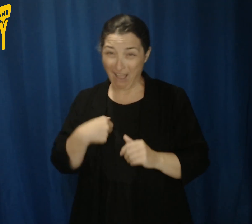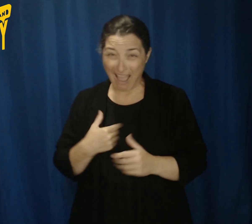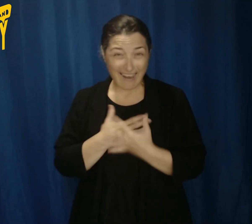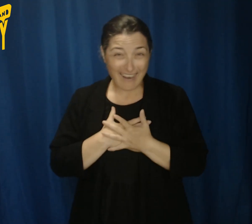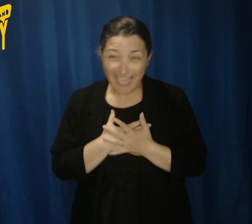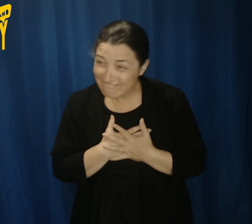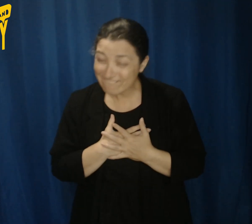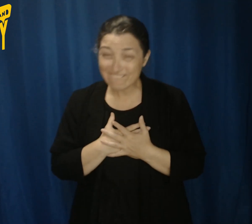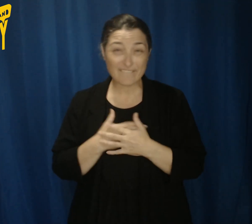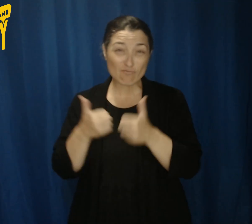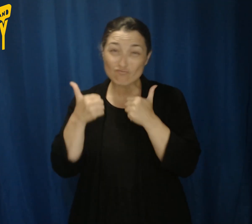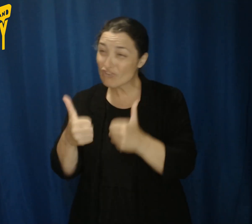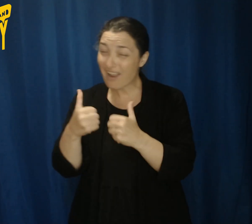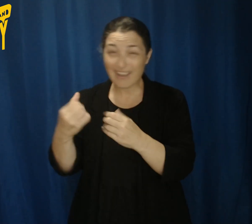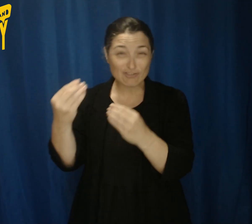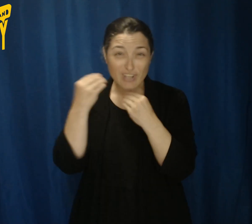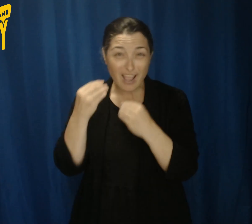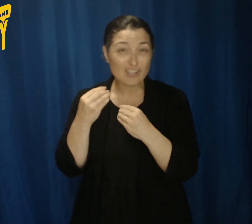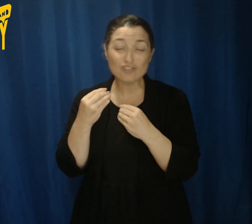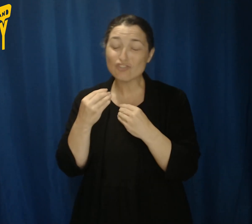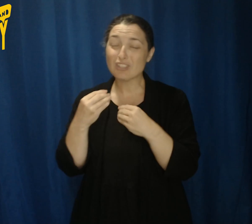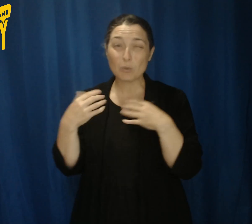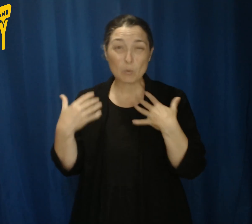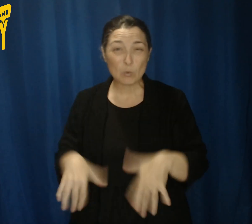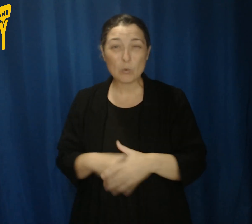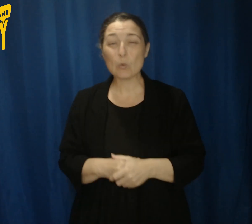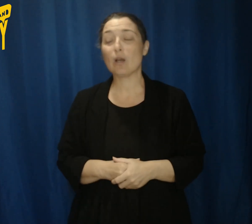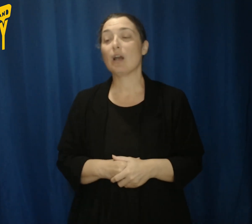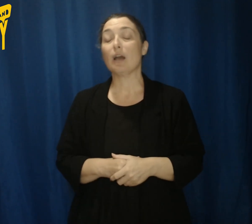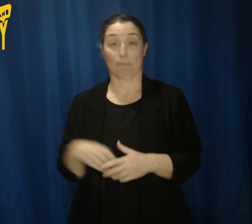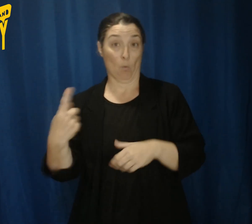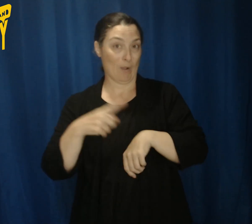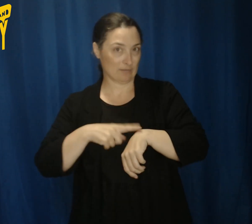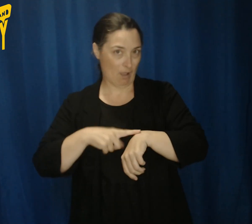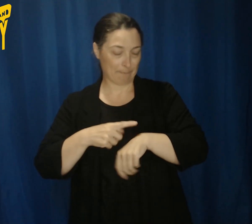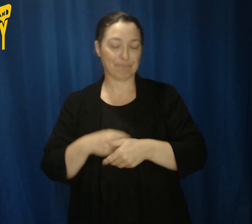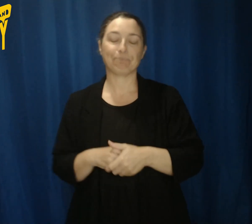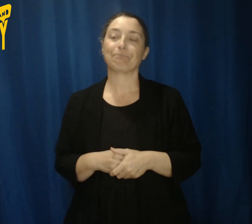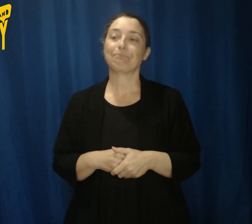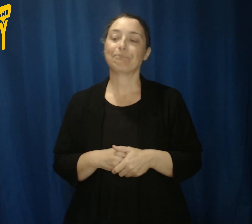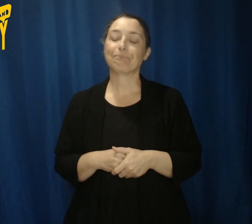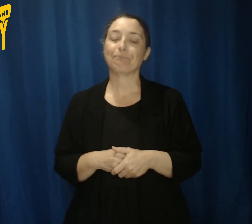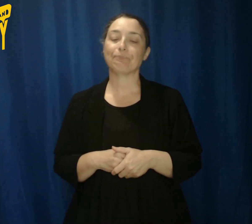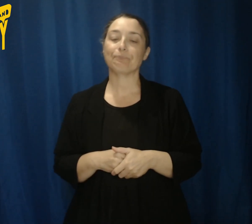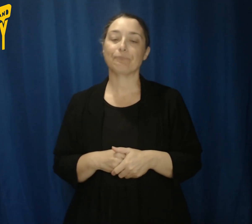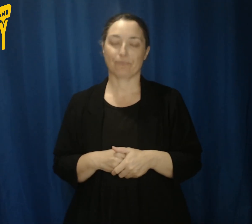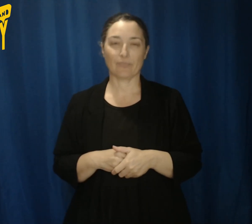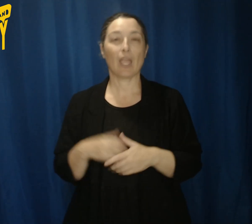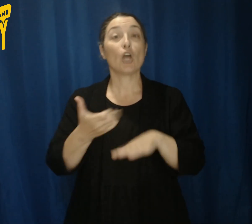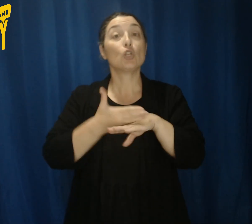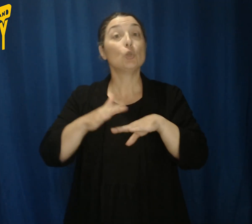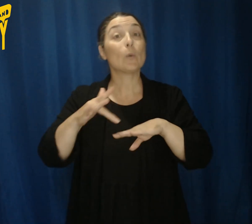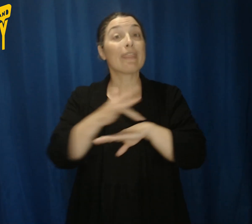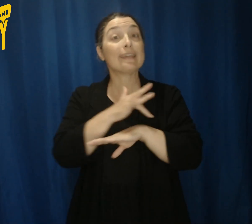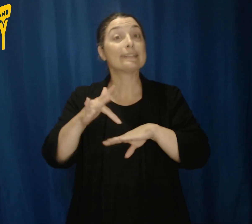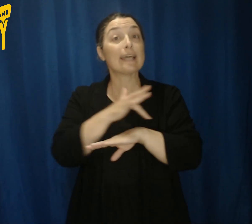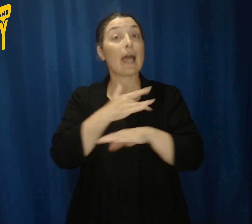just remarkable. And there was this one time I was living right next to the new theatre in Newtown in this really dingy